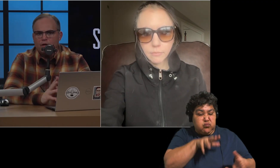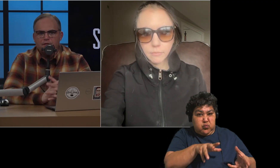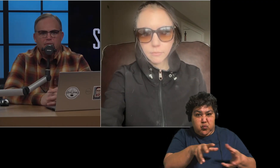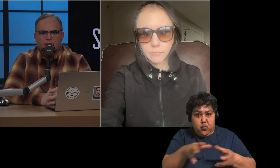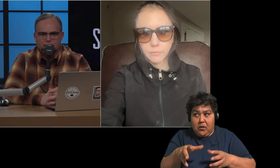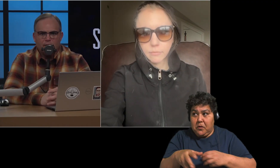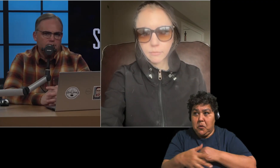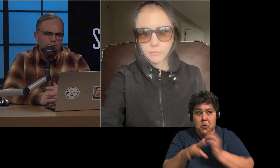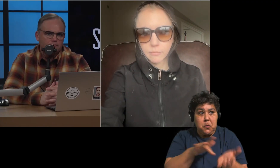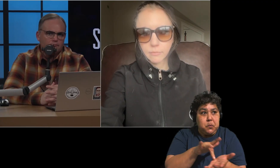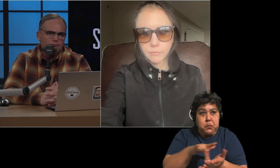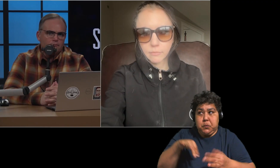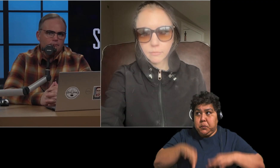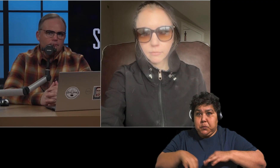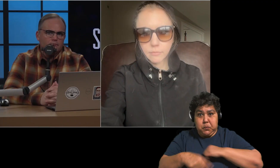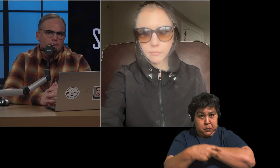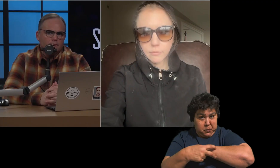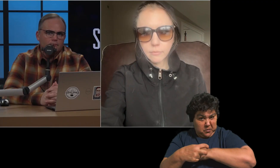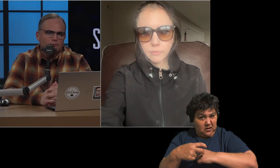corruption, grift, etc.?